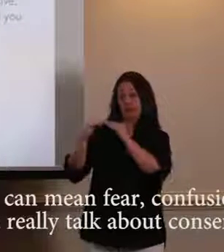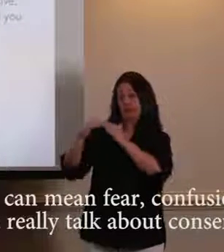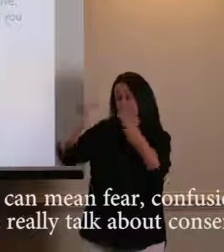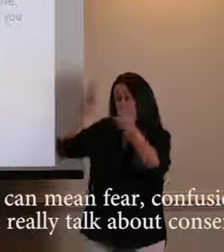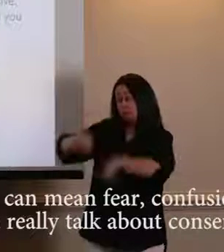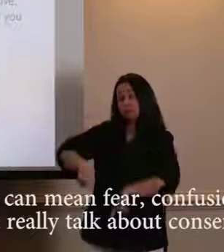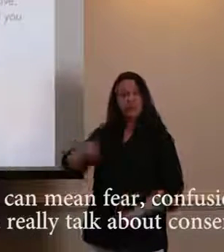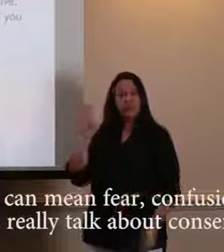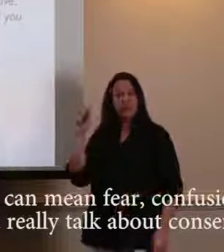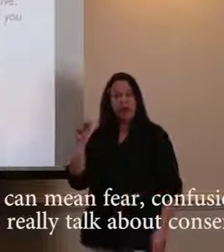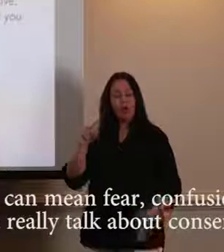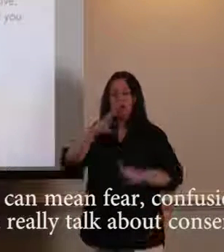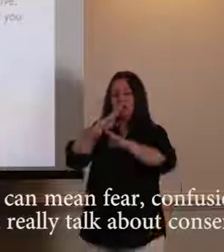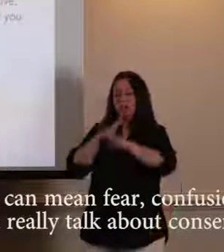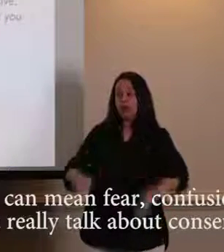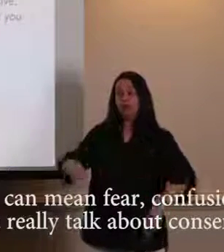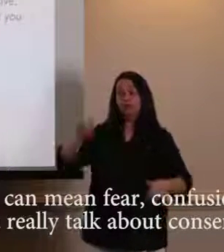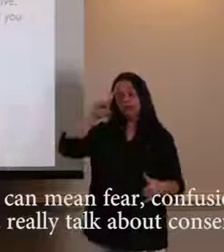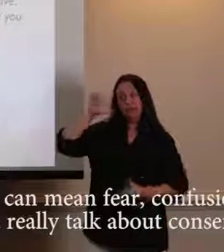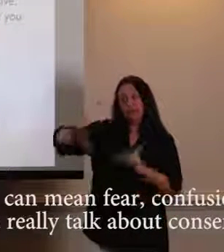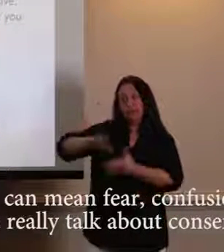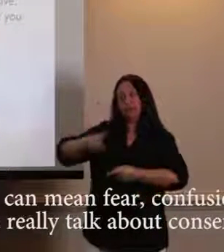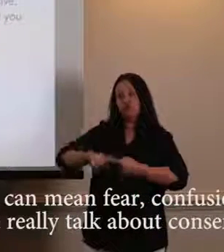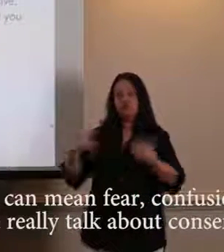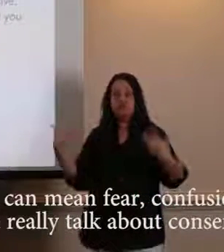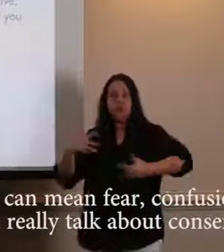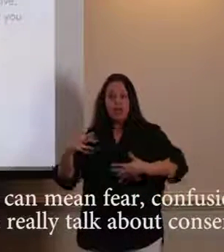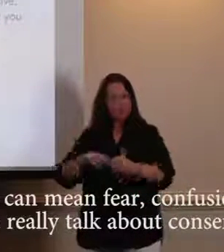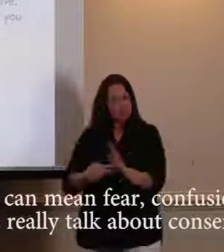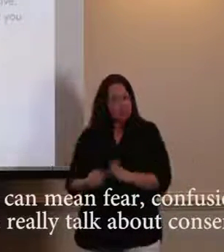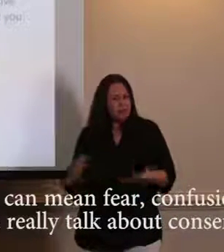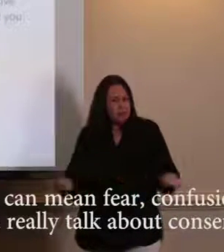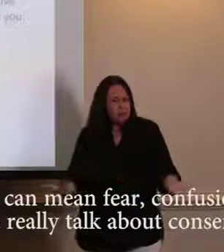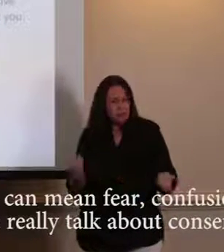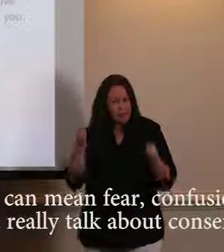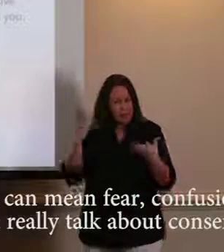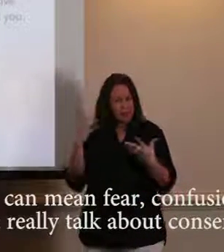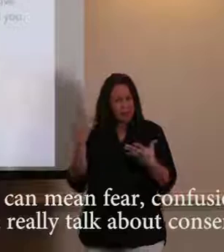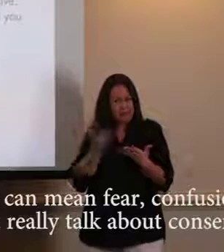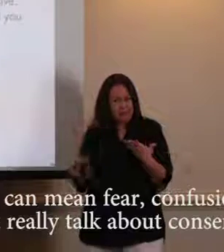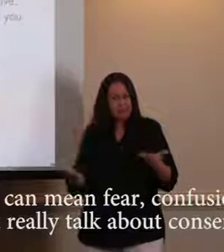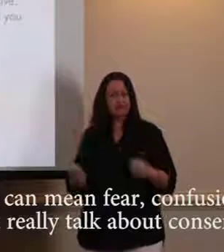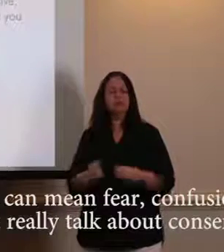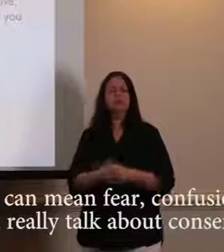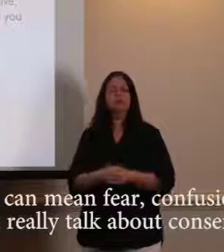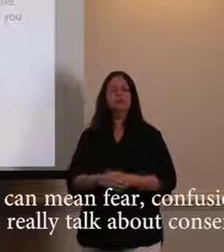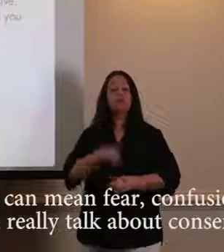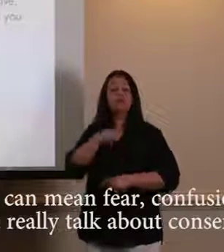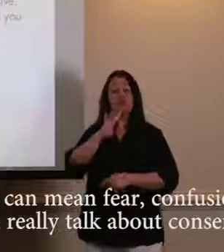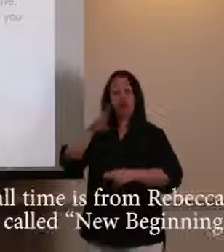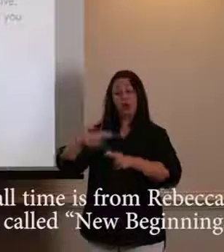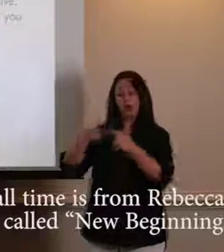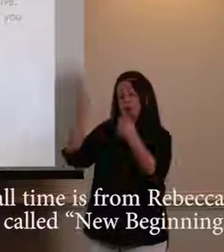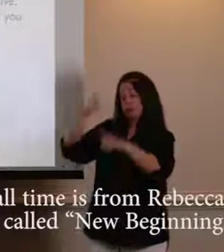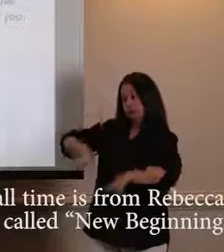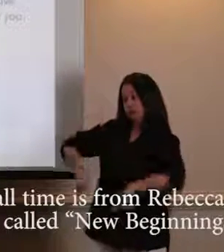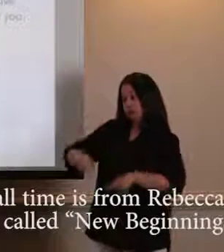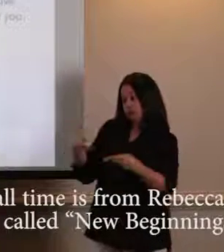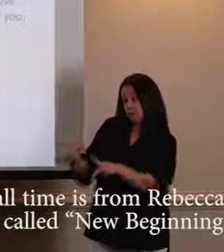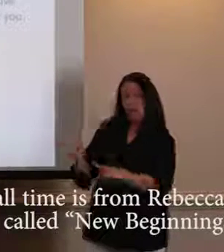can mean fear, confusion, all kinds of things. When you really talk about consent, one of my favorite quotes of